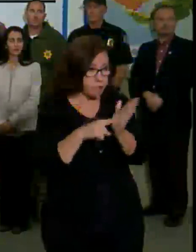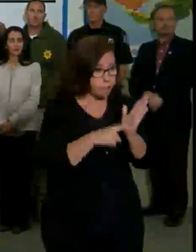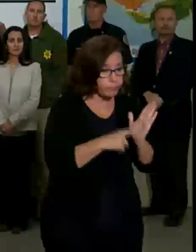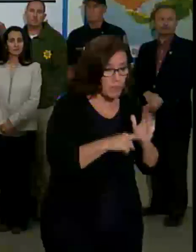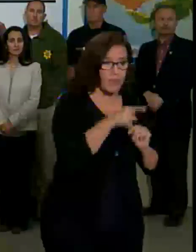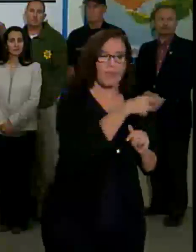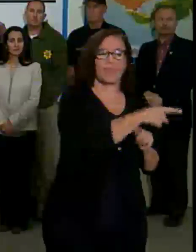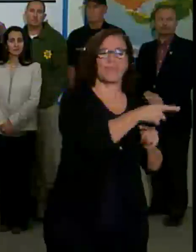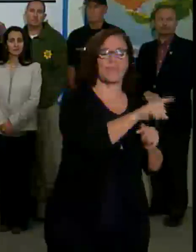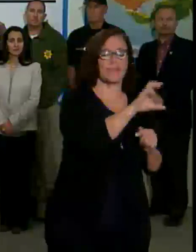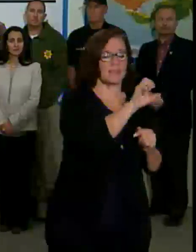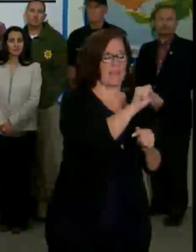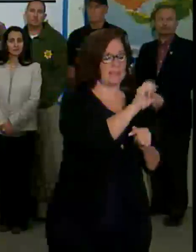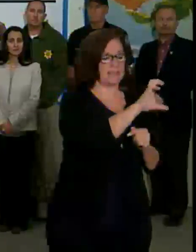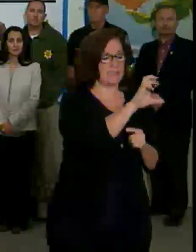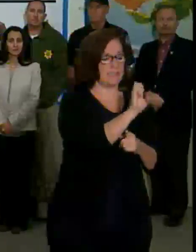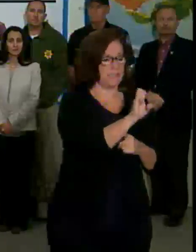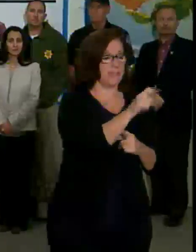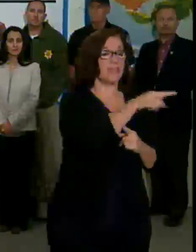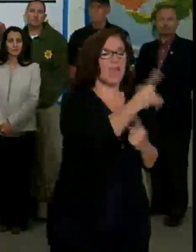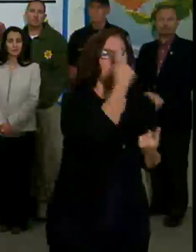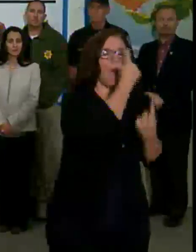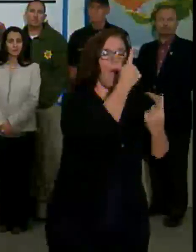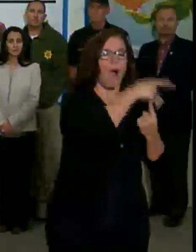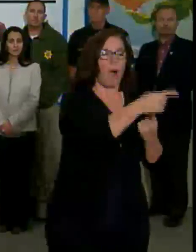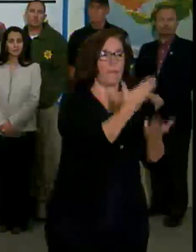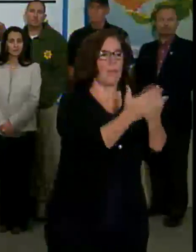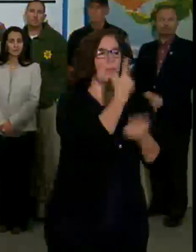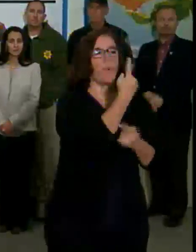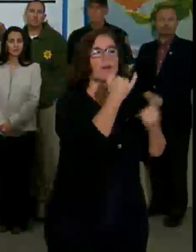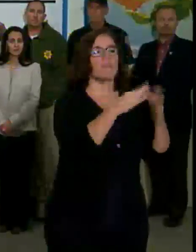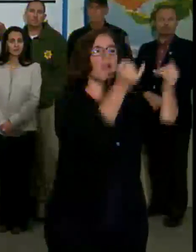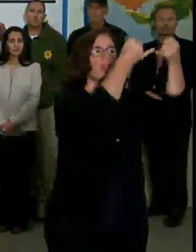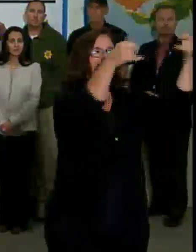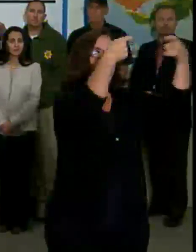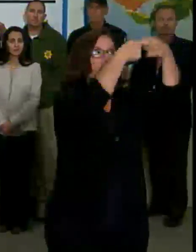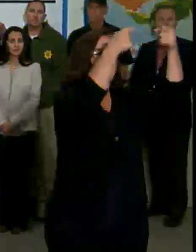possibility? All I can tell you is the cause is still under investigation.